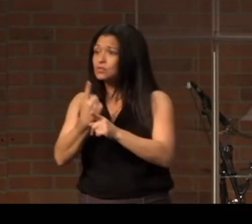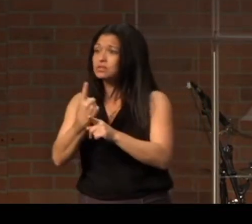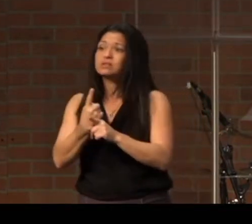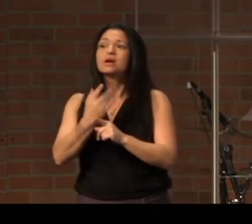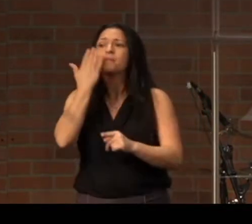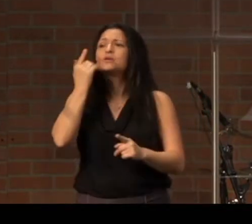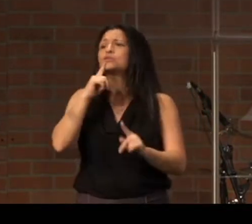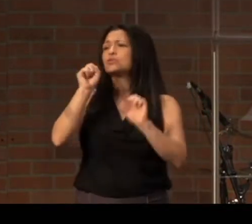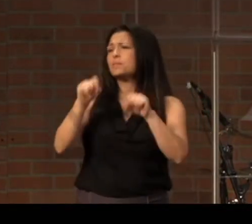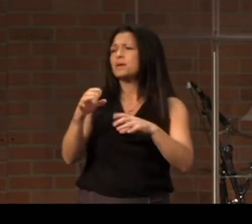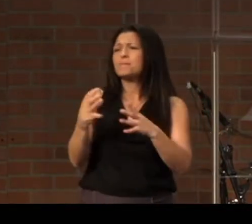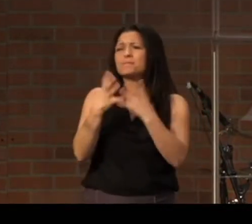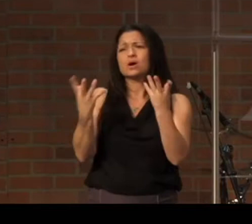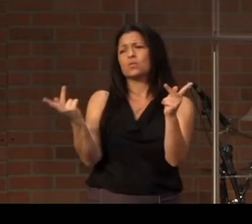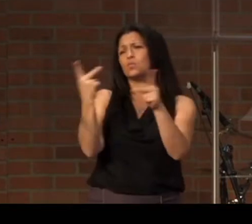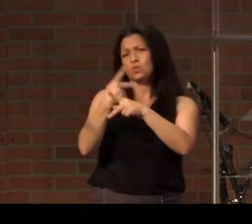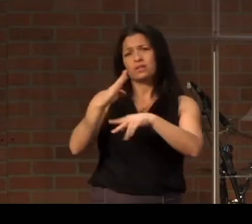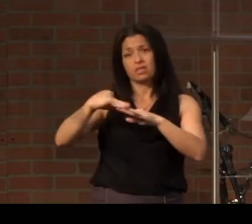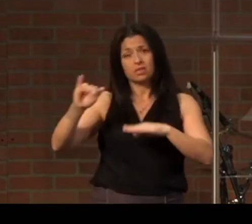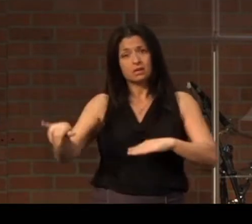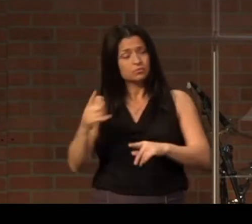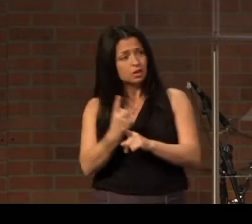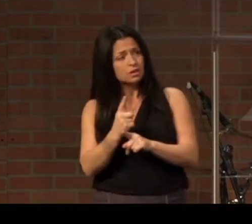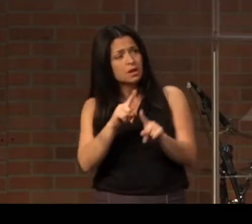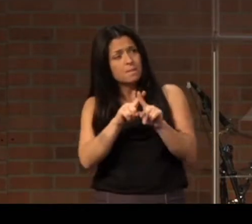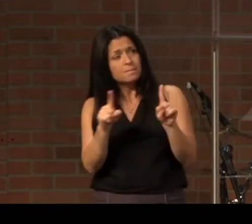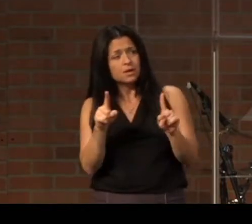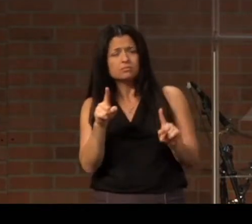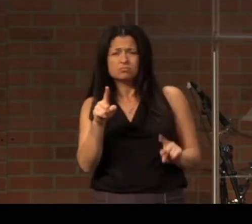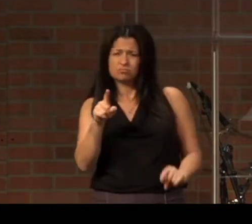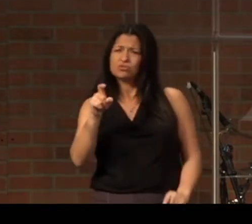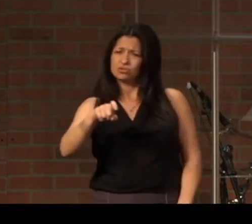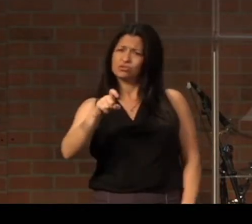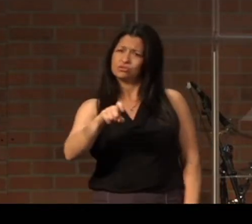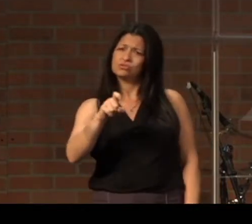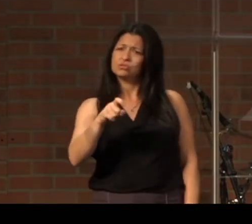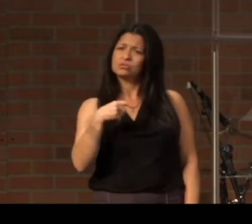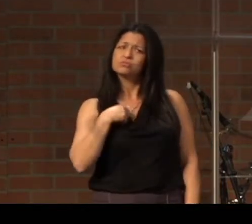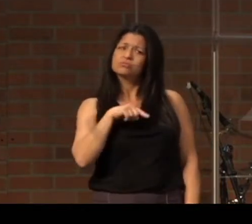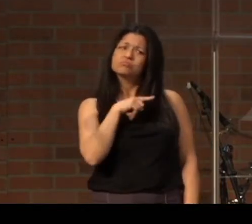Because it could be much worse than that, right? But shouldn't we say,